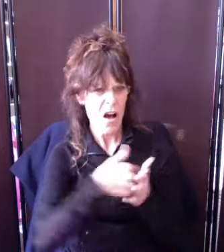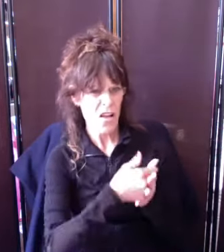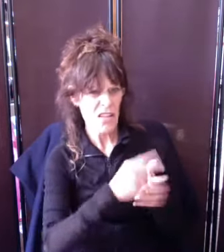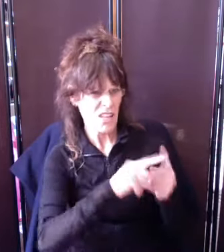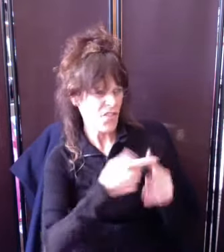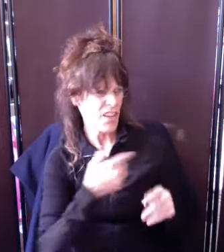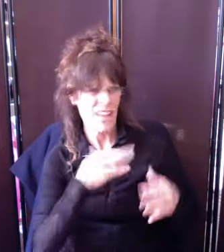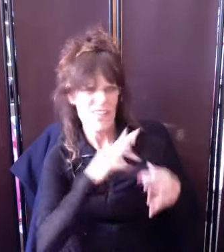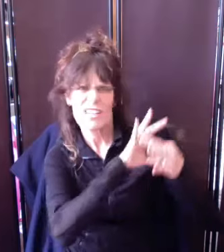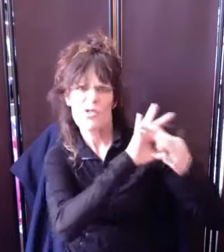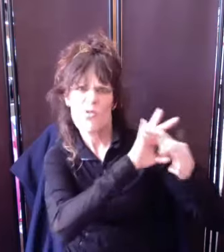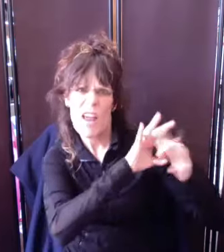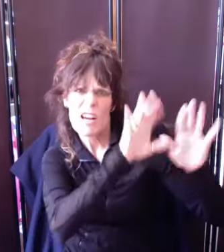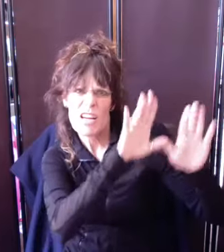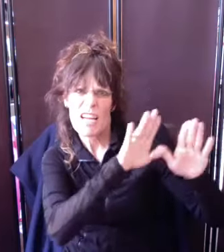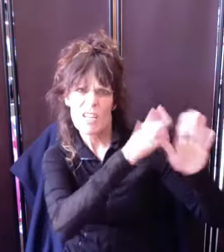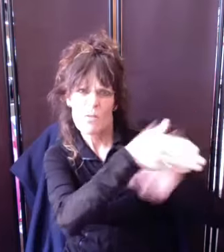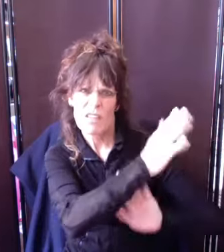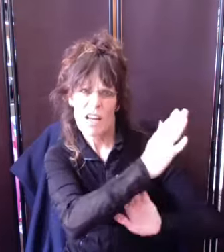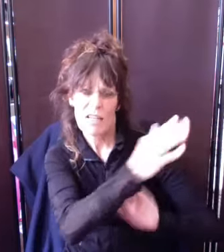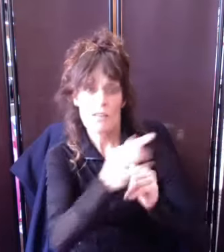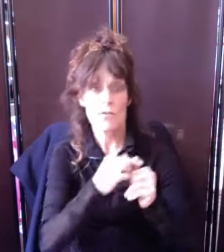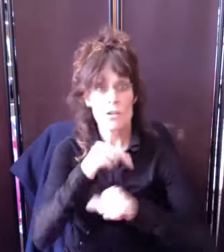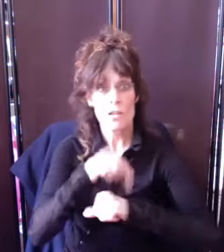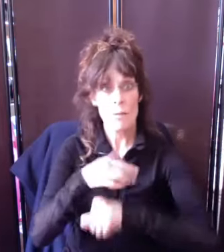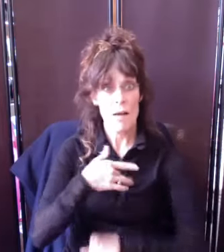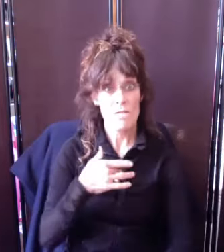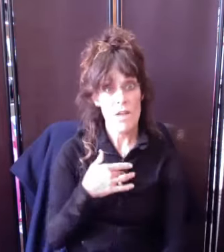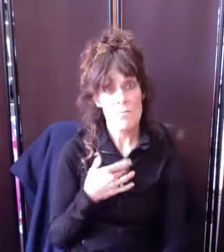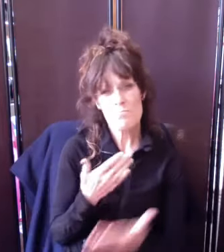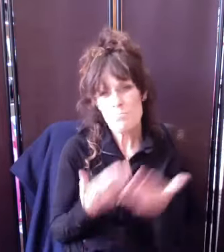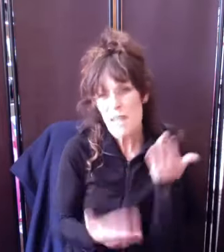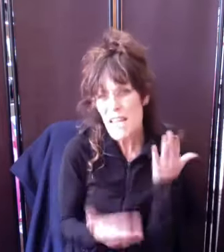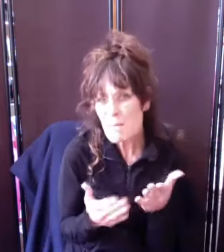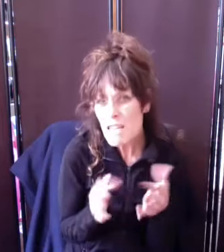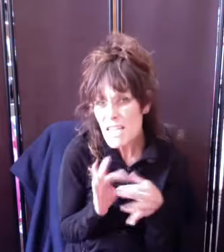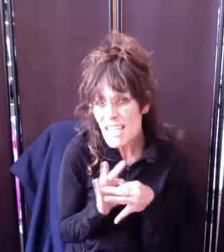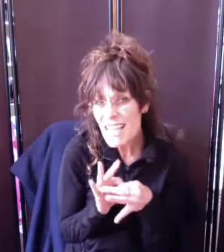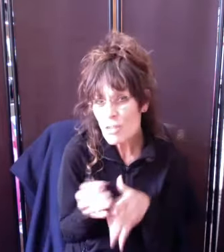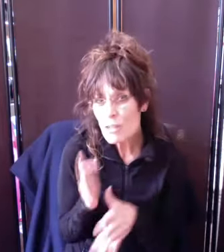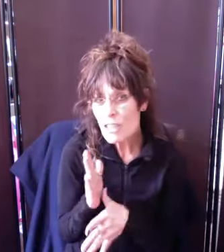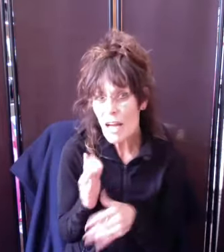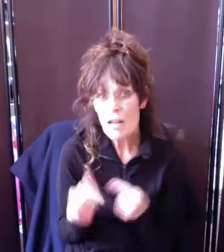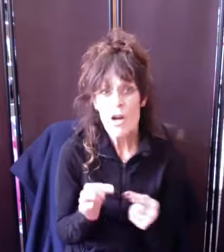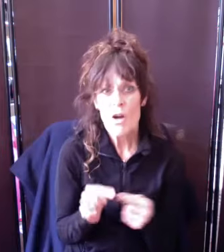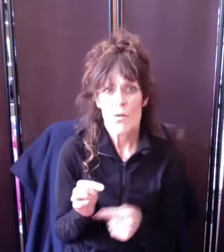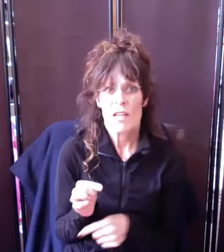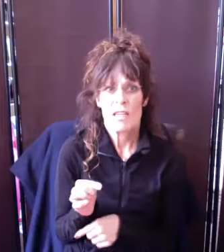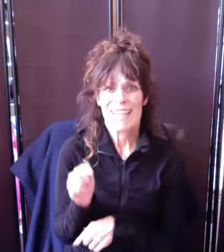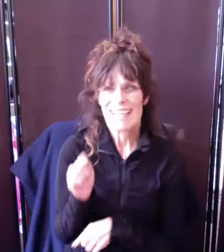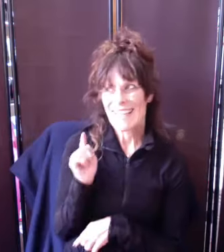with God. And the first time I ever felt like I might have some connection with God was when he walked in. I'm sure none of you have